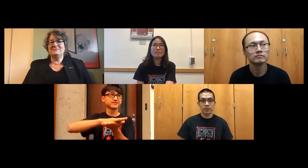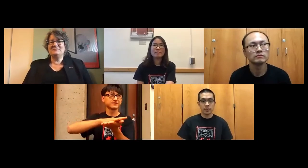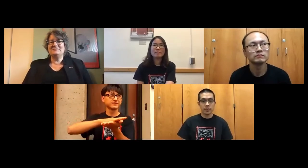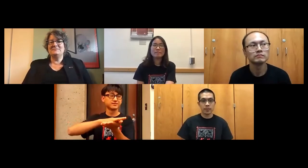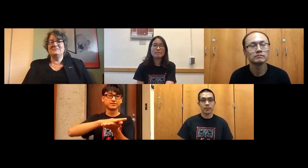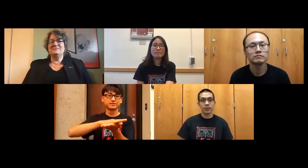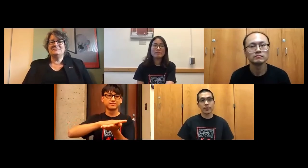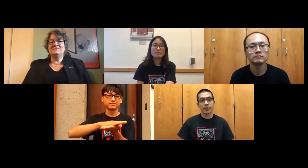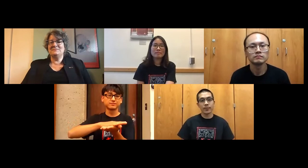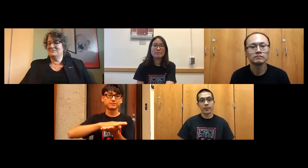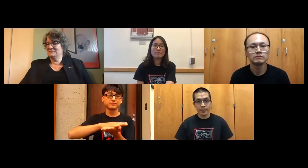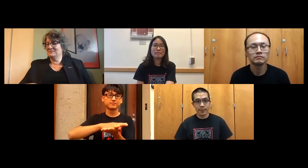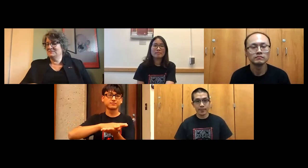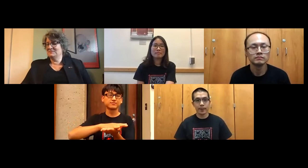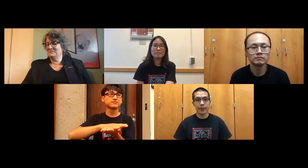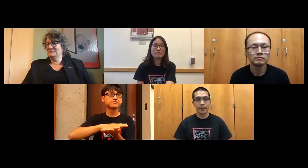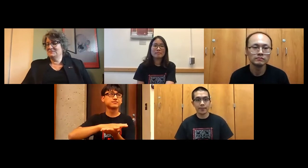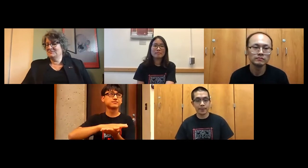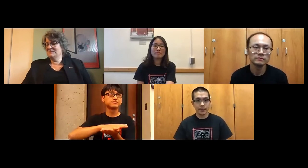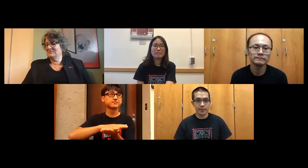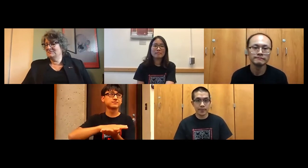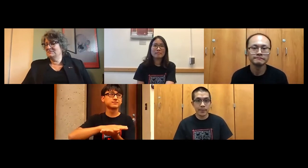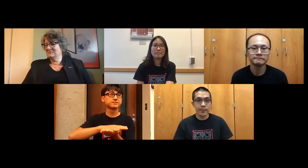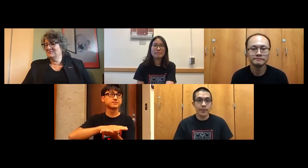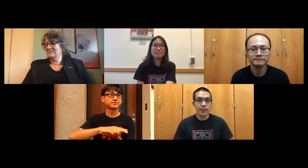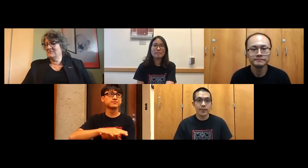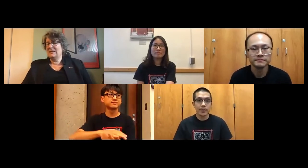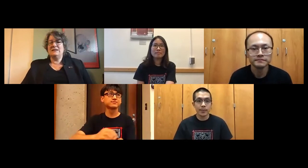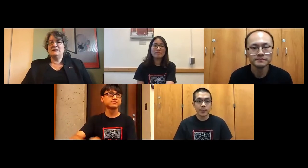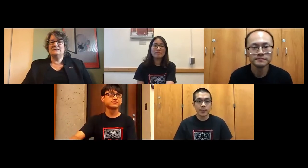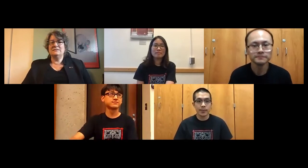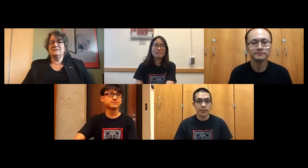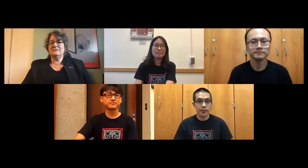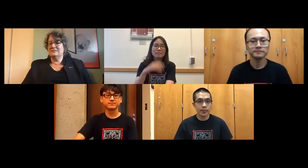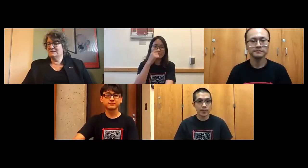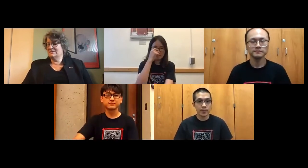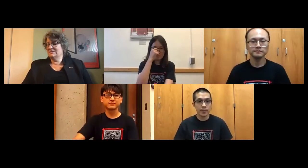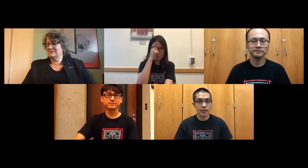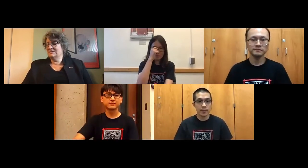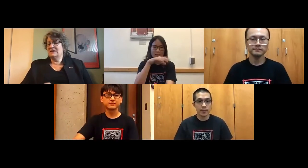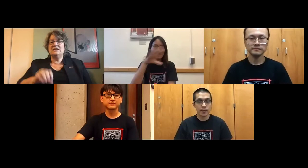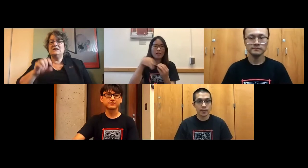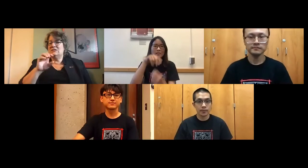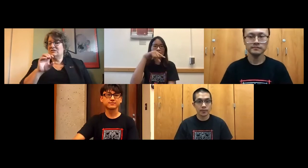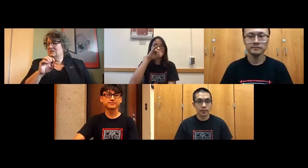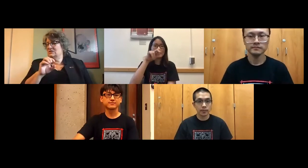Guangzhou, that is the deaf school that he went to when he was young, is in Guangzhou Deaf School. Is